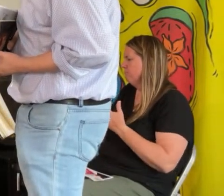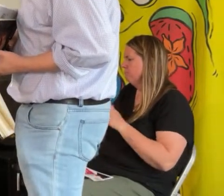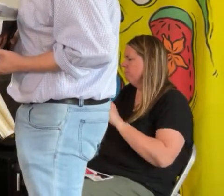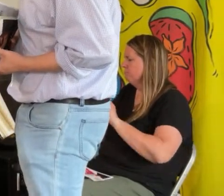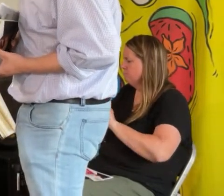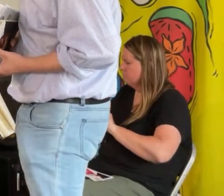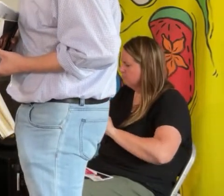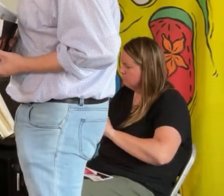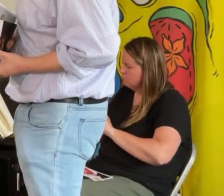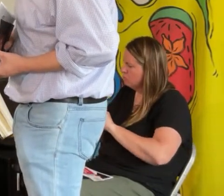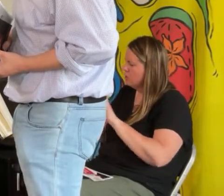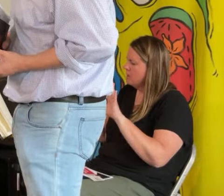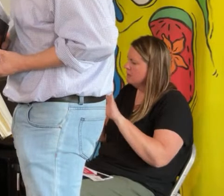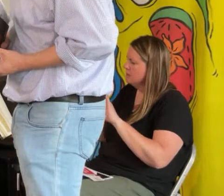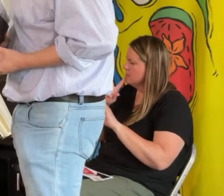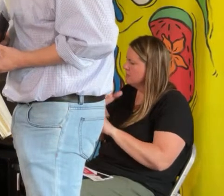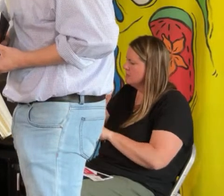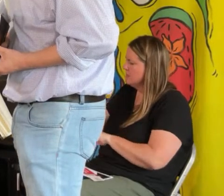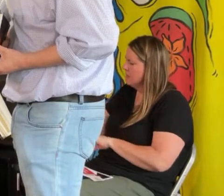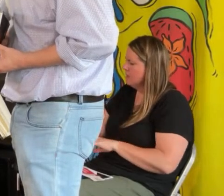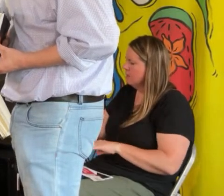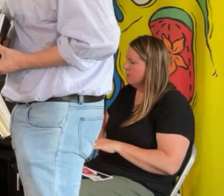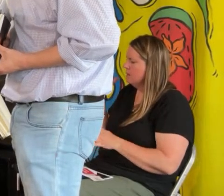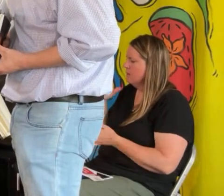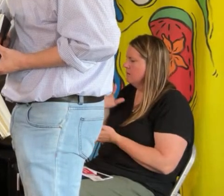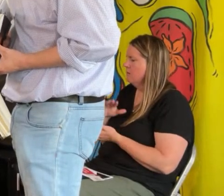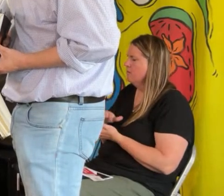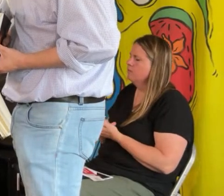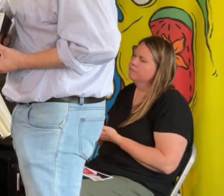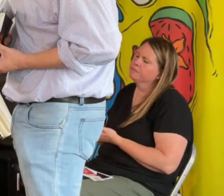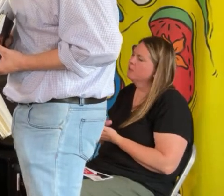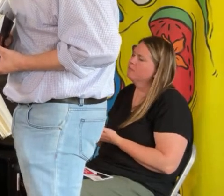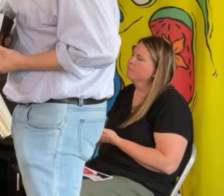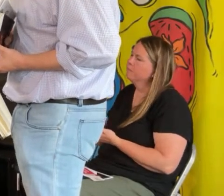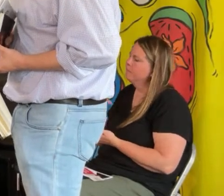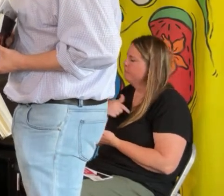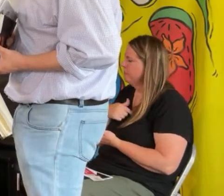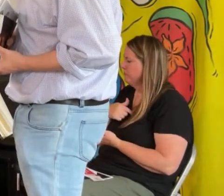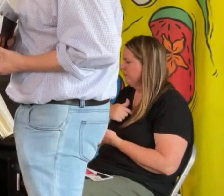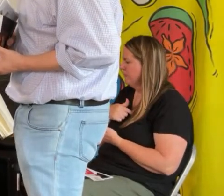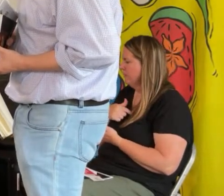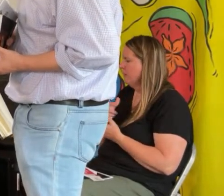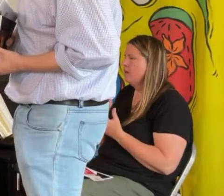How bright is the sky? Forgive me.